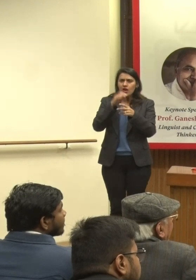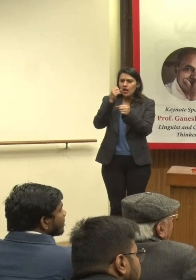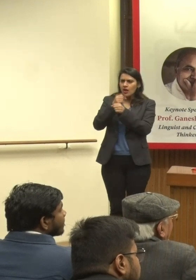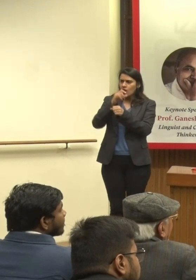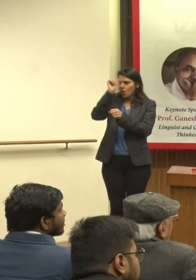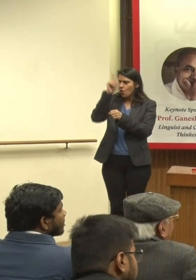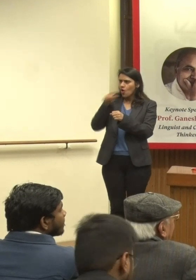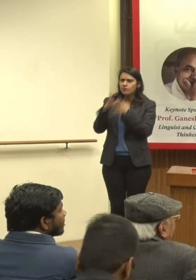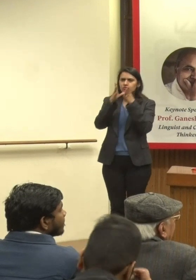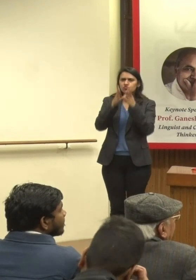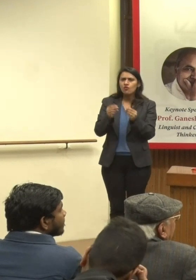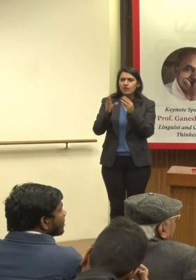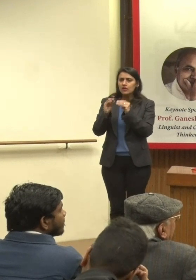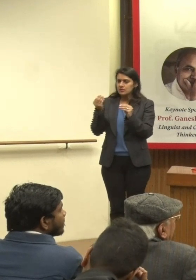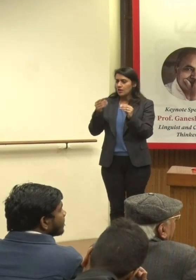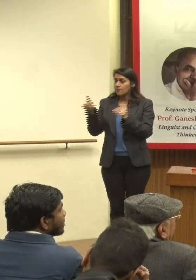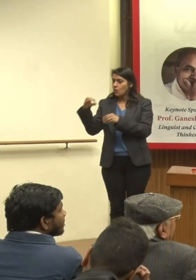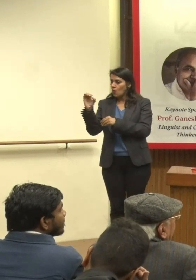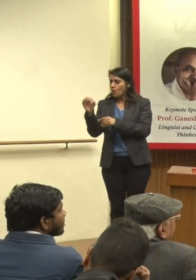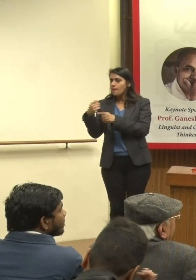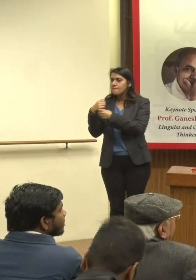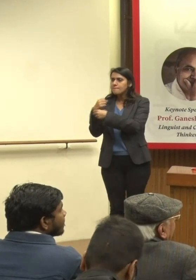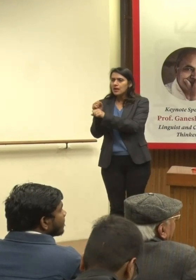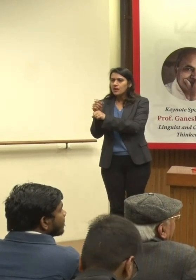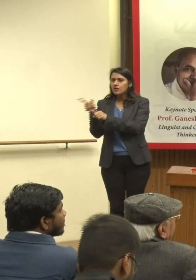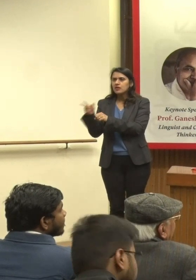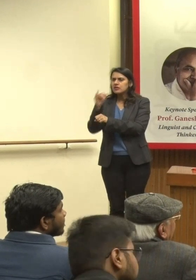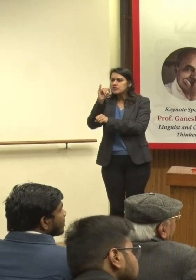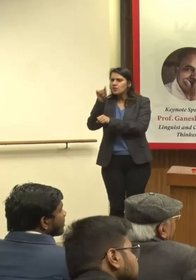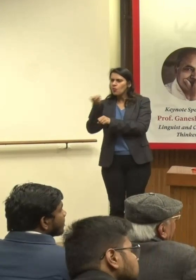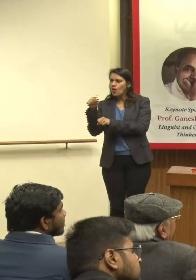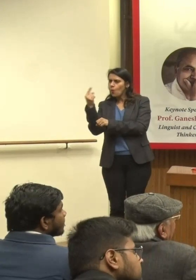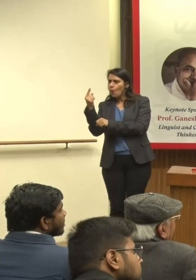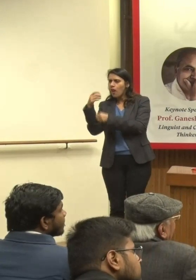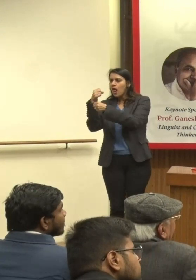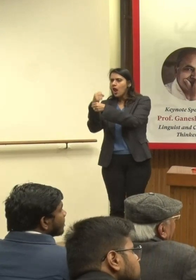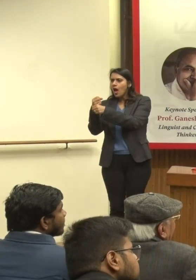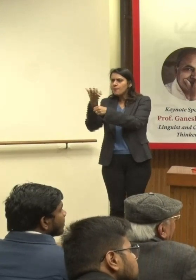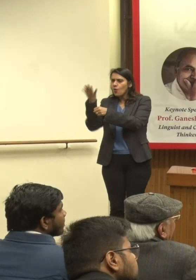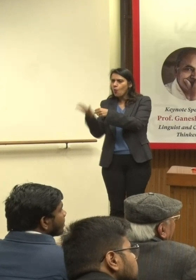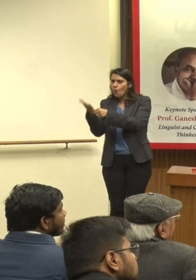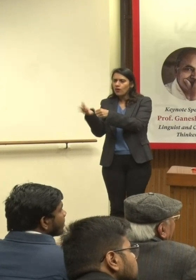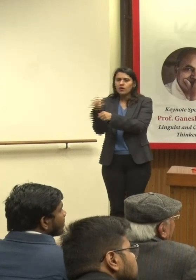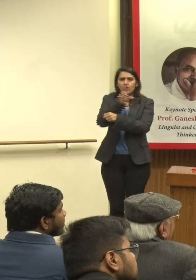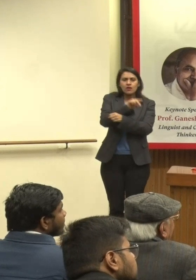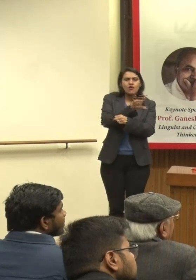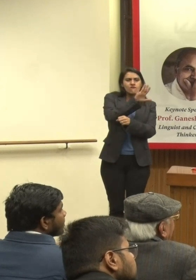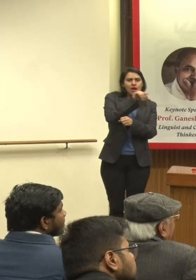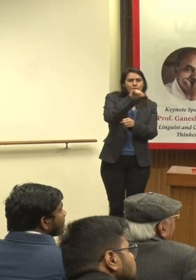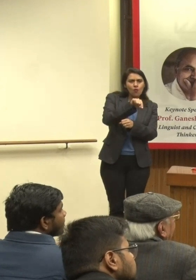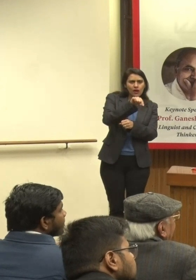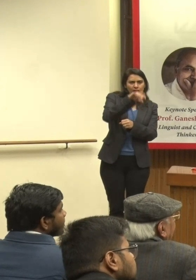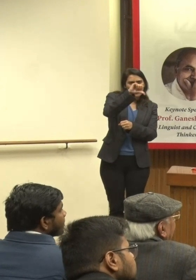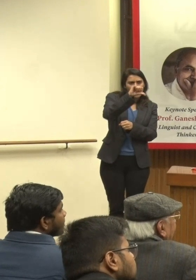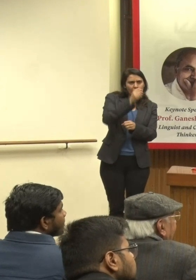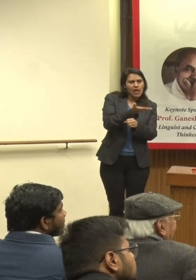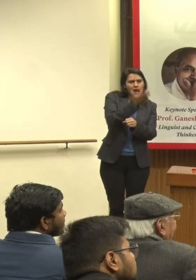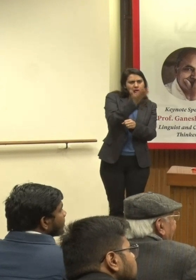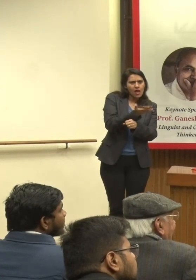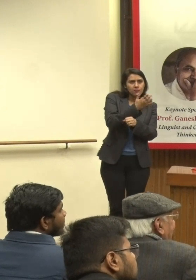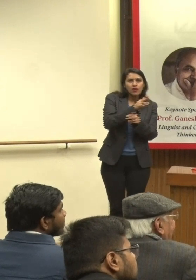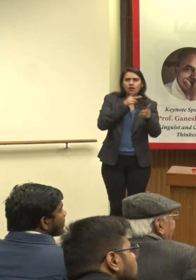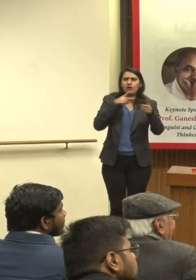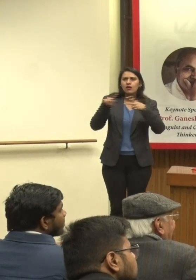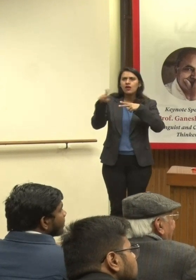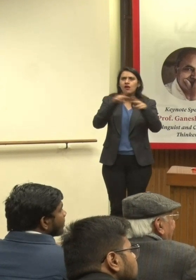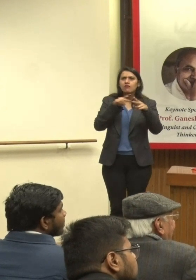that some coins weighed maybe 6.1 grams, other coins weighed 5.9 grams,